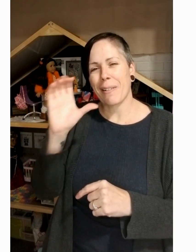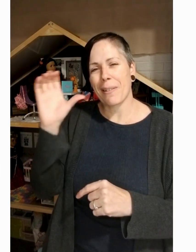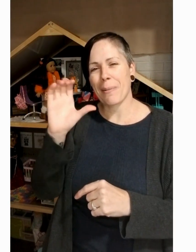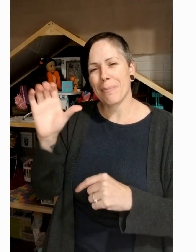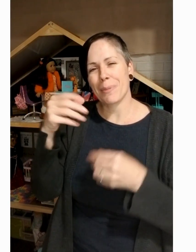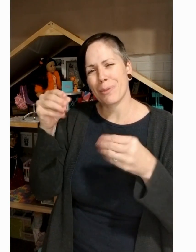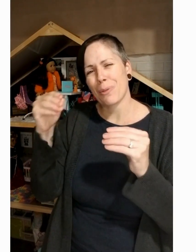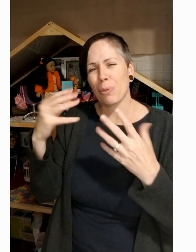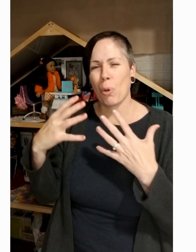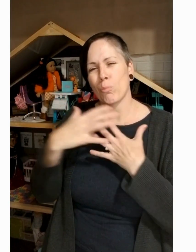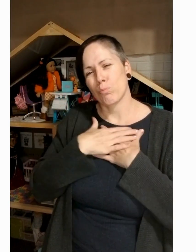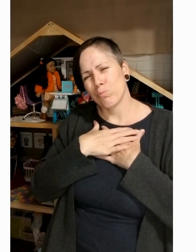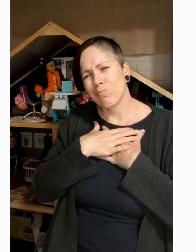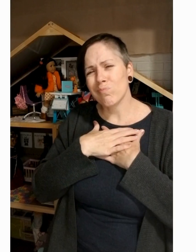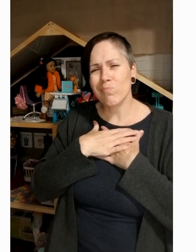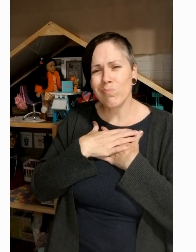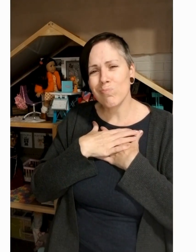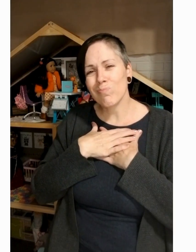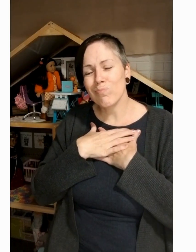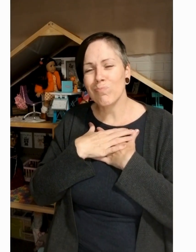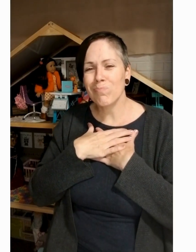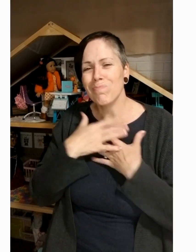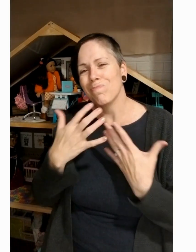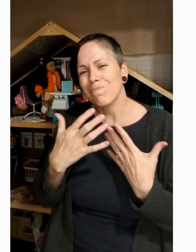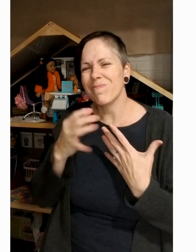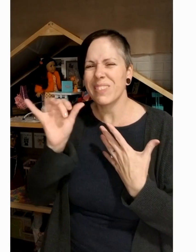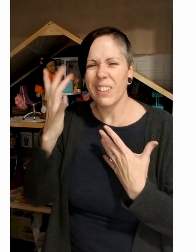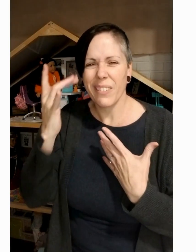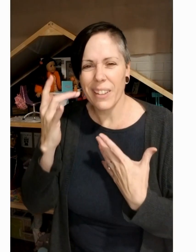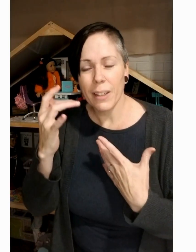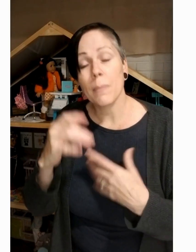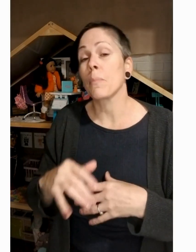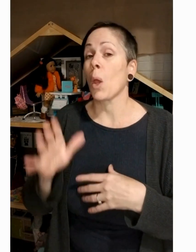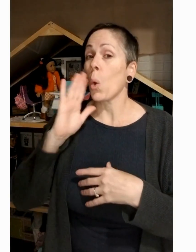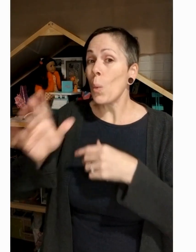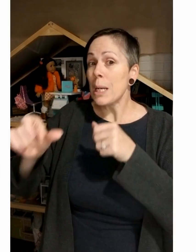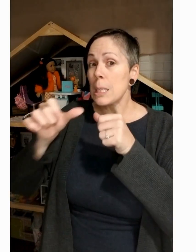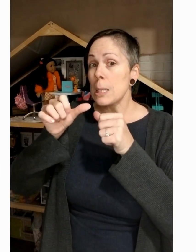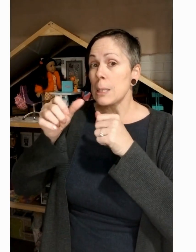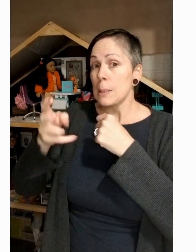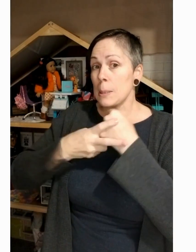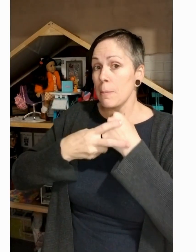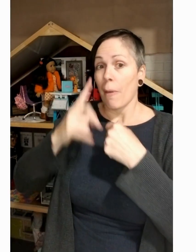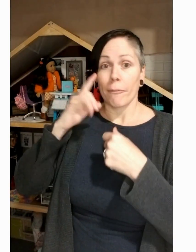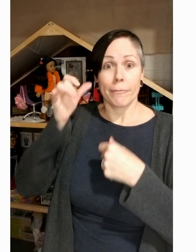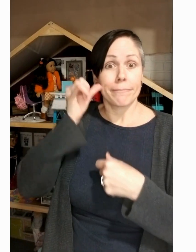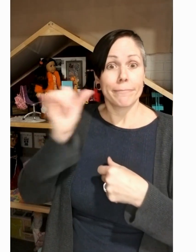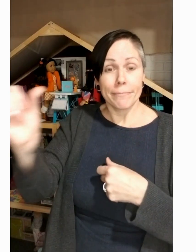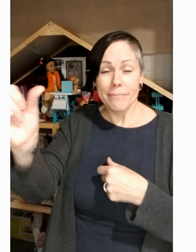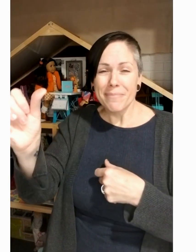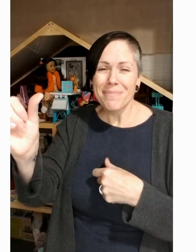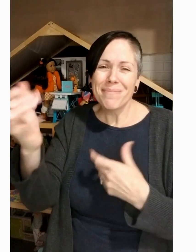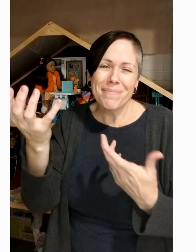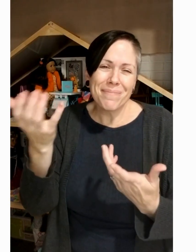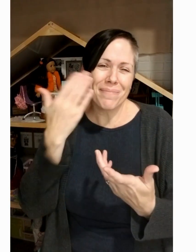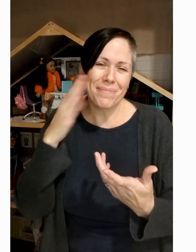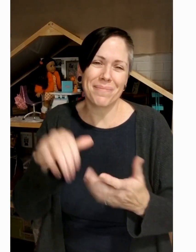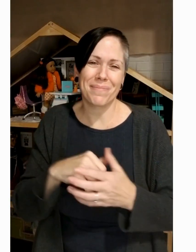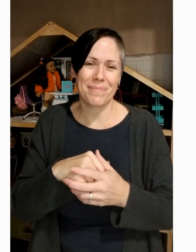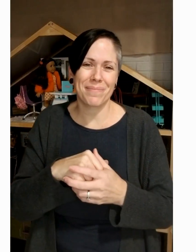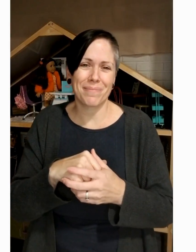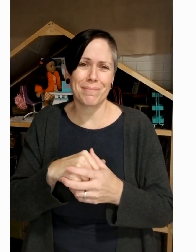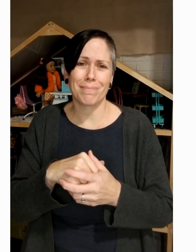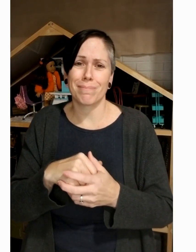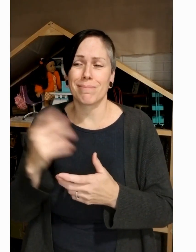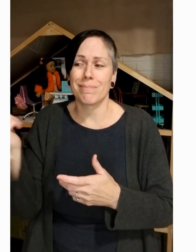a piece of the store for us to have. Whether it will be in our collection permanently or not, I don't know. We're not